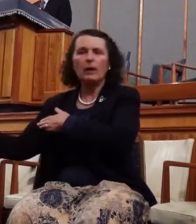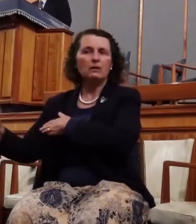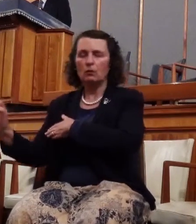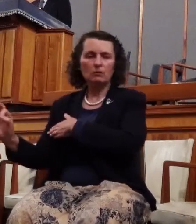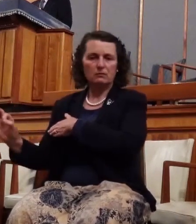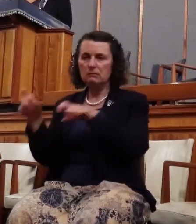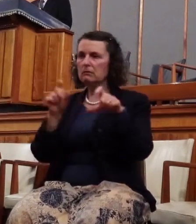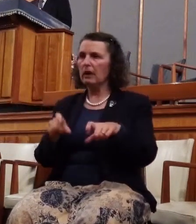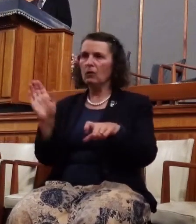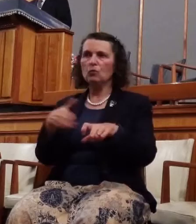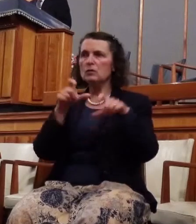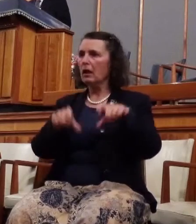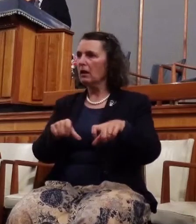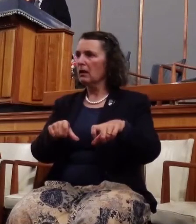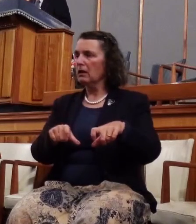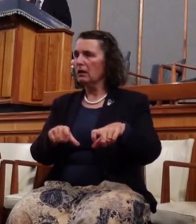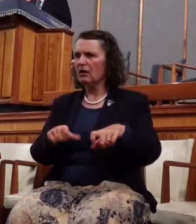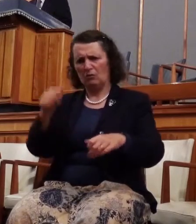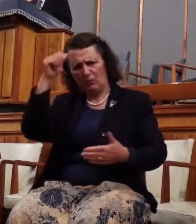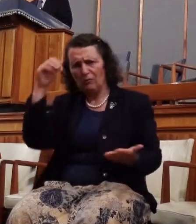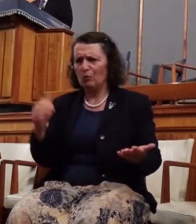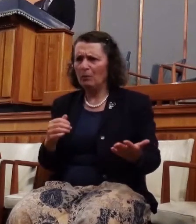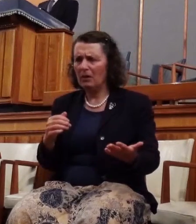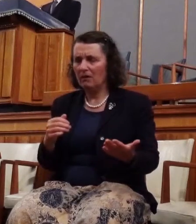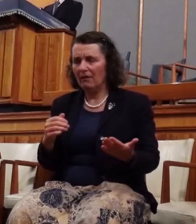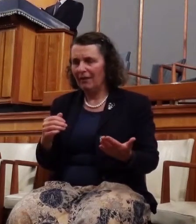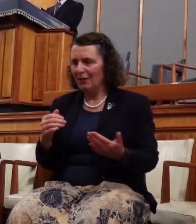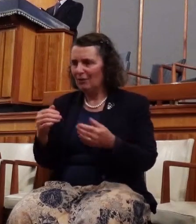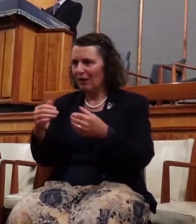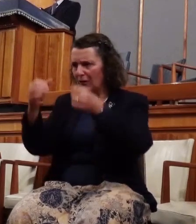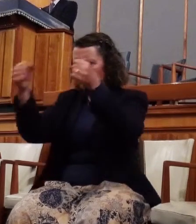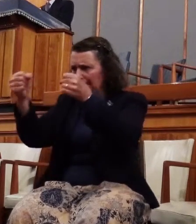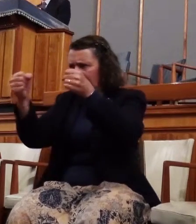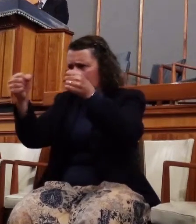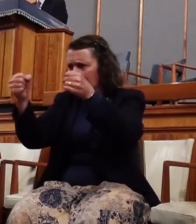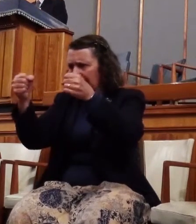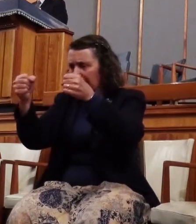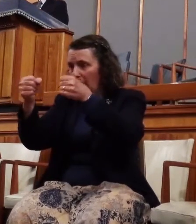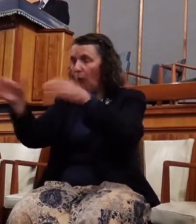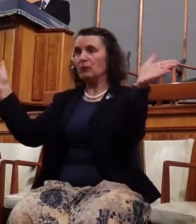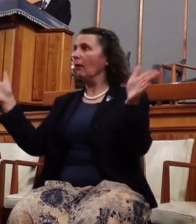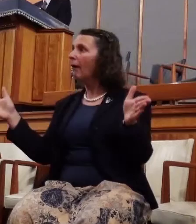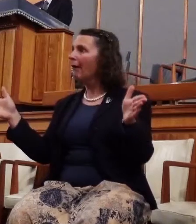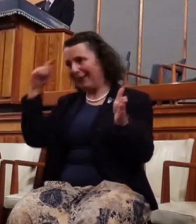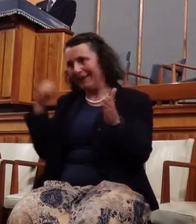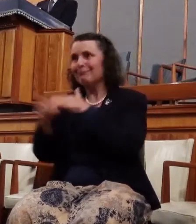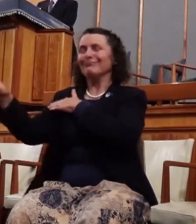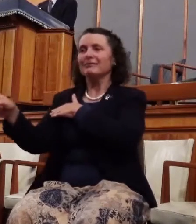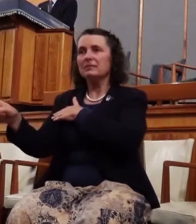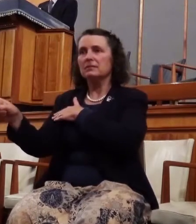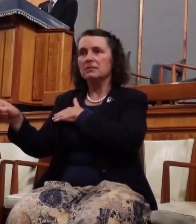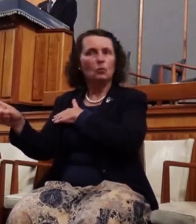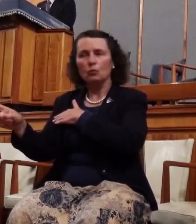the first thing a prisoner will want is to escape. But miraculously, everything was there